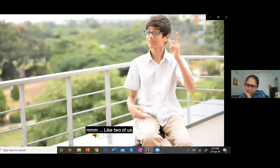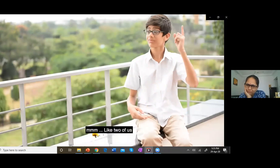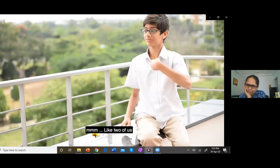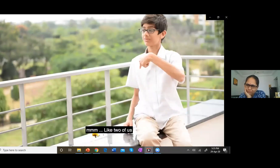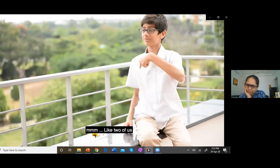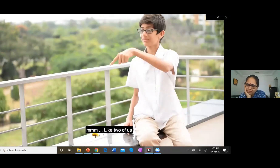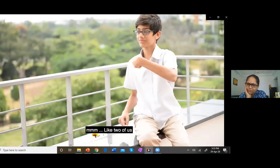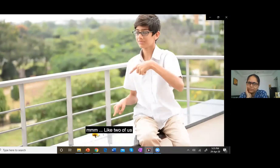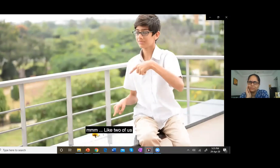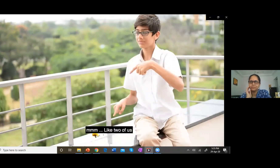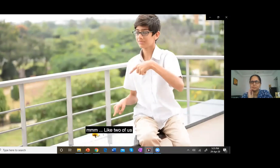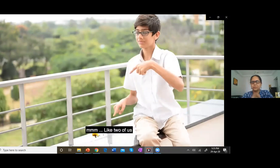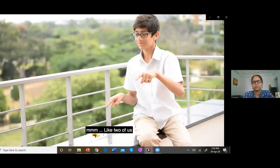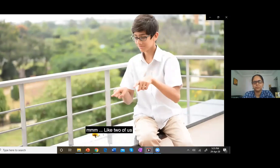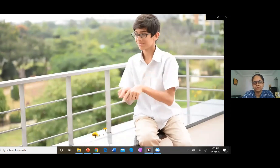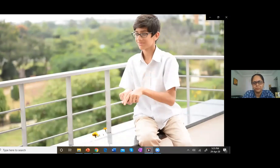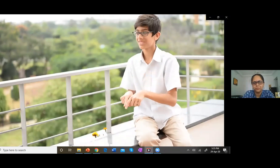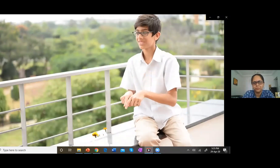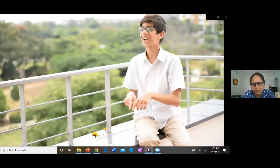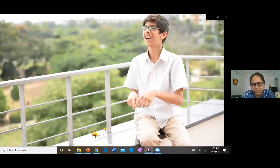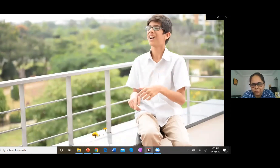Two of us.